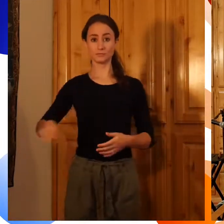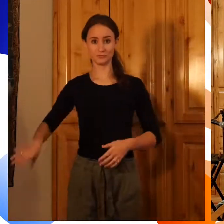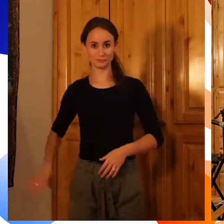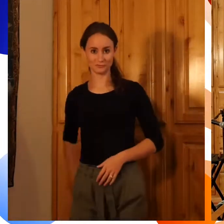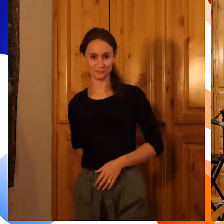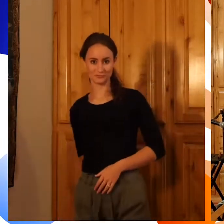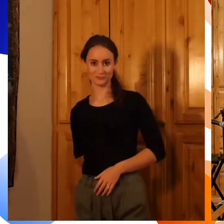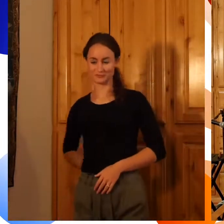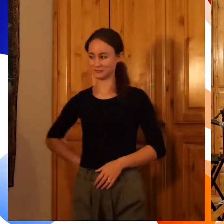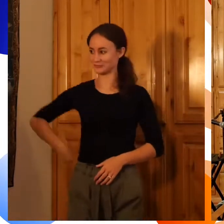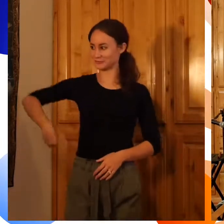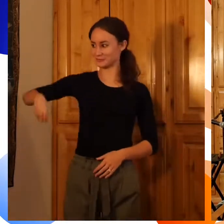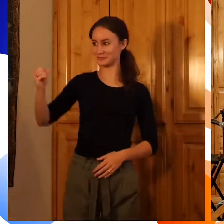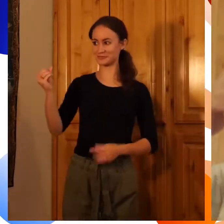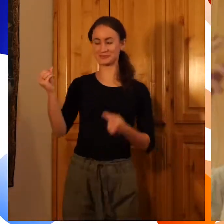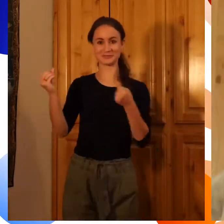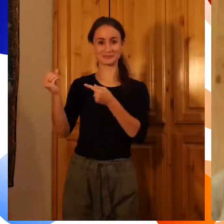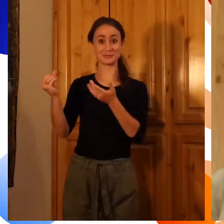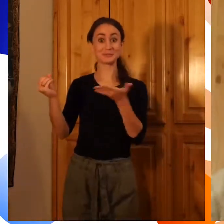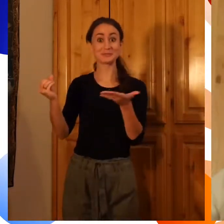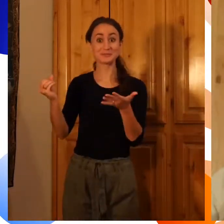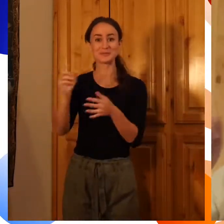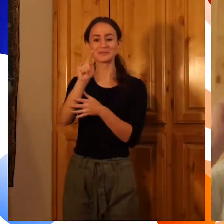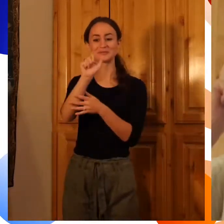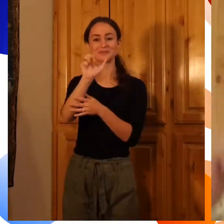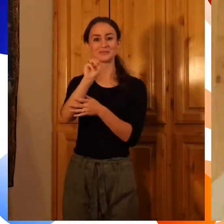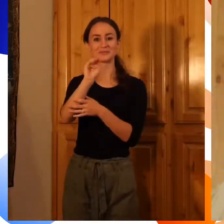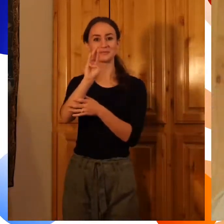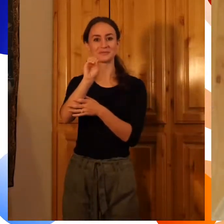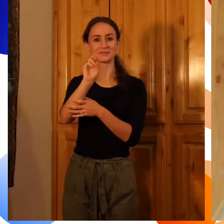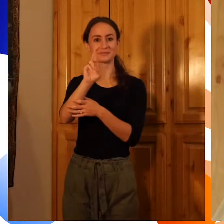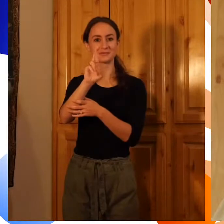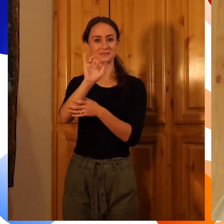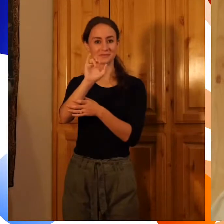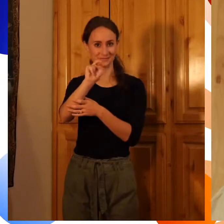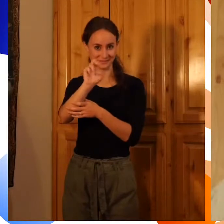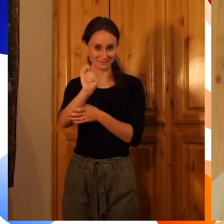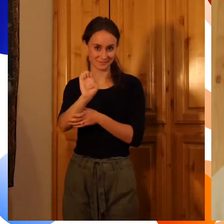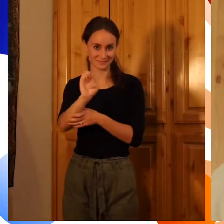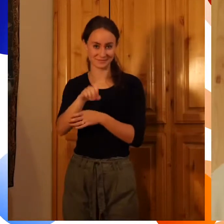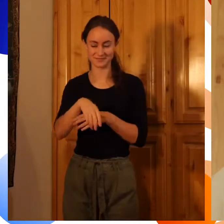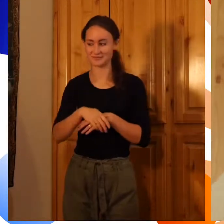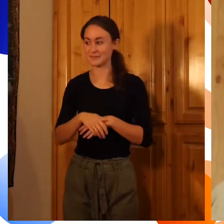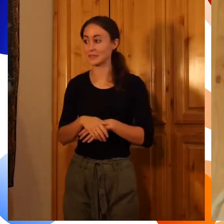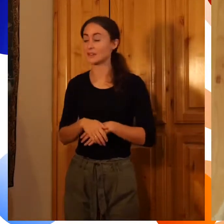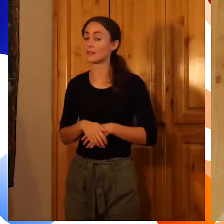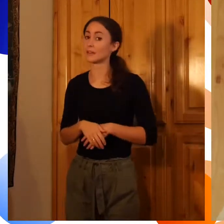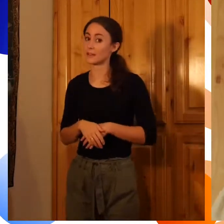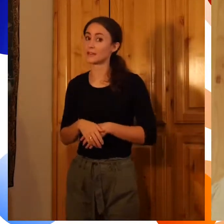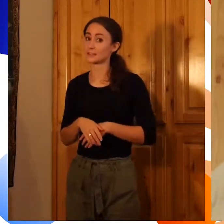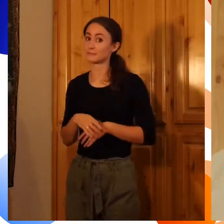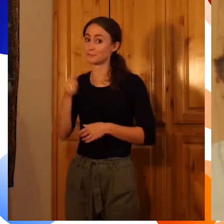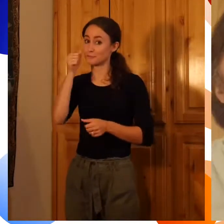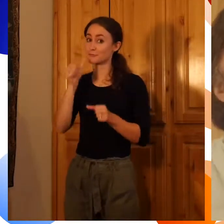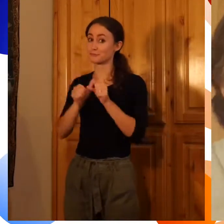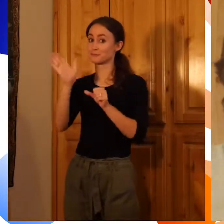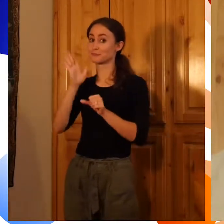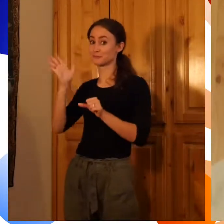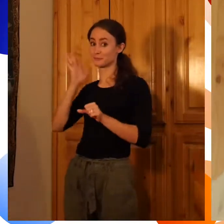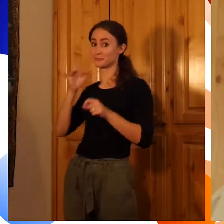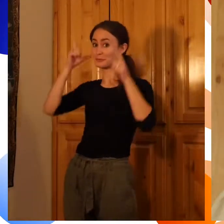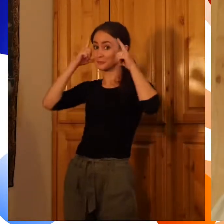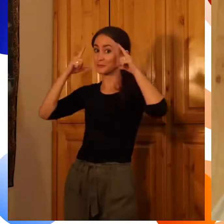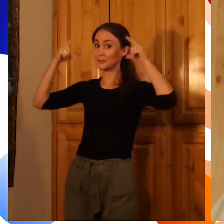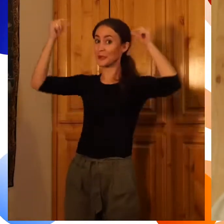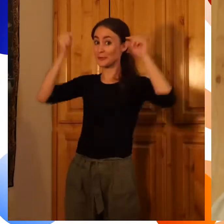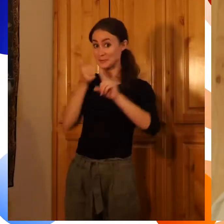for as everyone should have remembered in myth and legend and fact, that goblins dearly loved to dance. And so Donald played